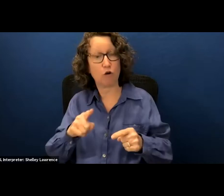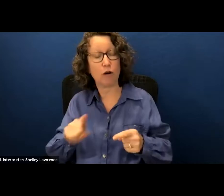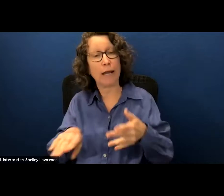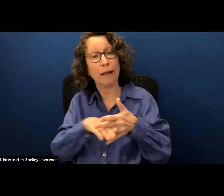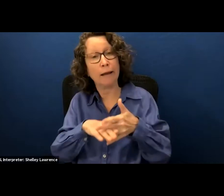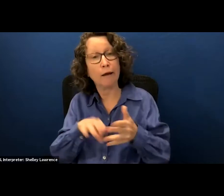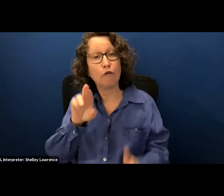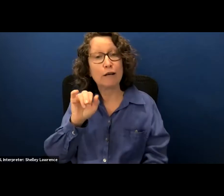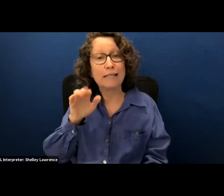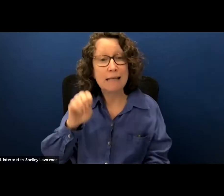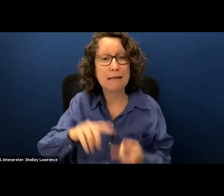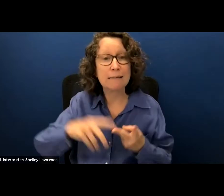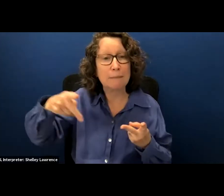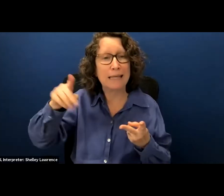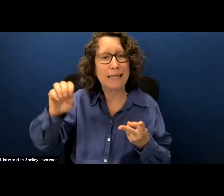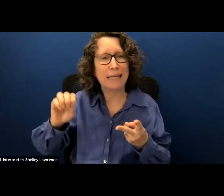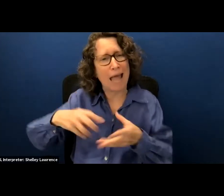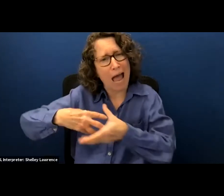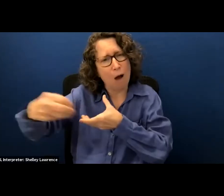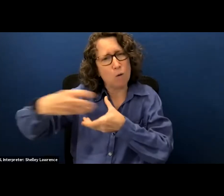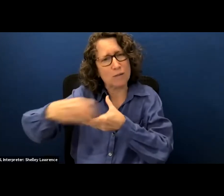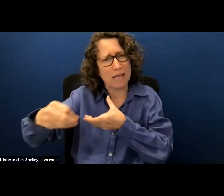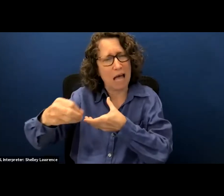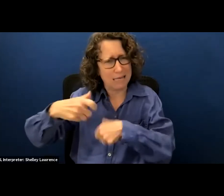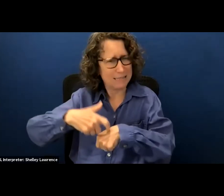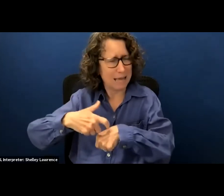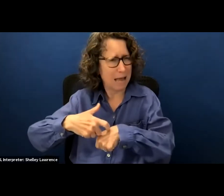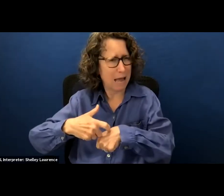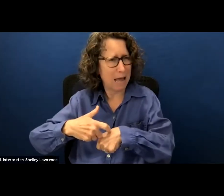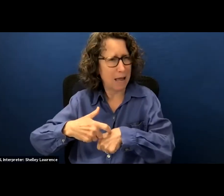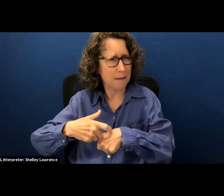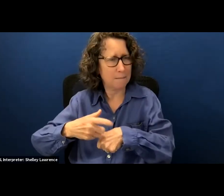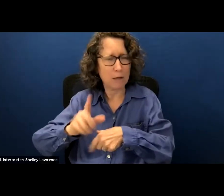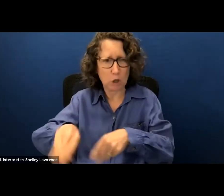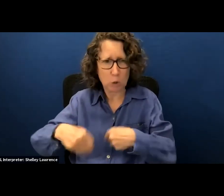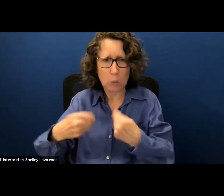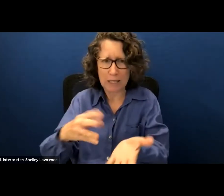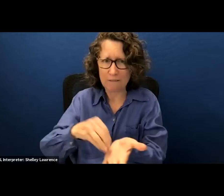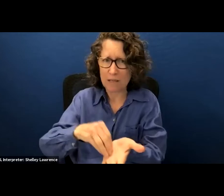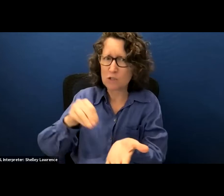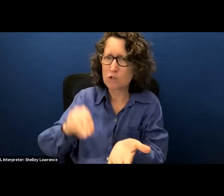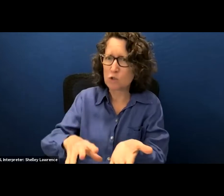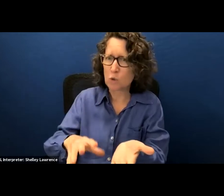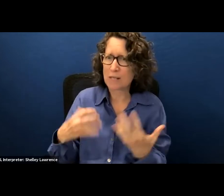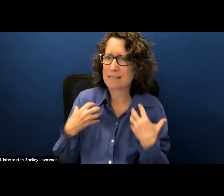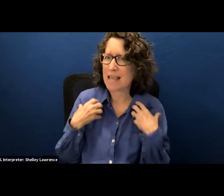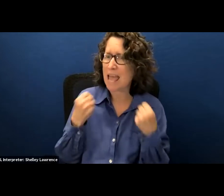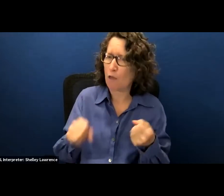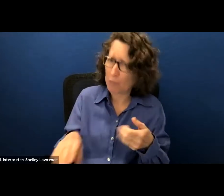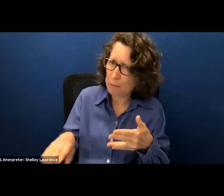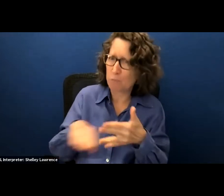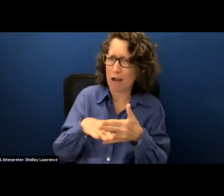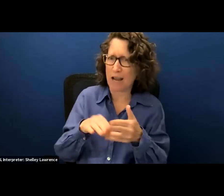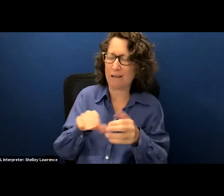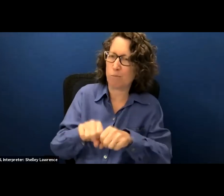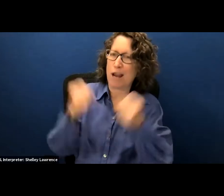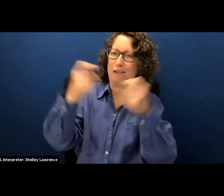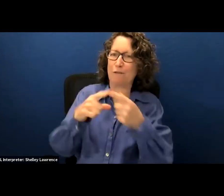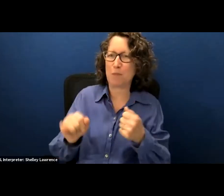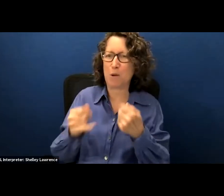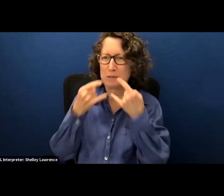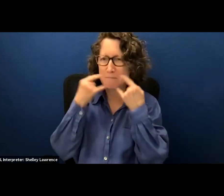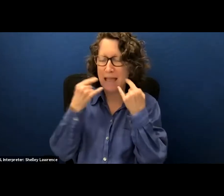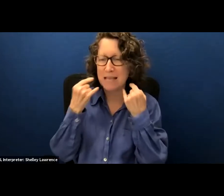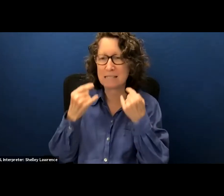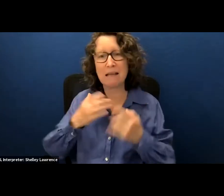recess and PE, I'm talking about outside time, that you give these students a healthy break from these masks, not